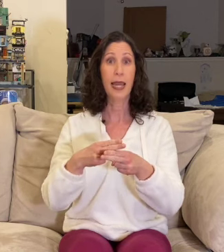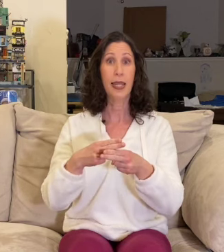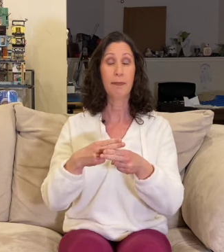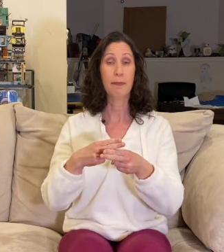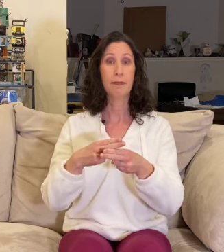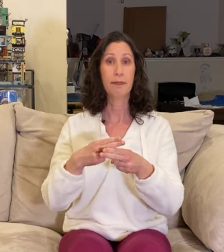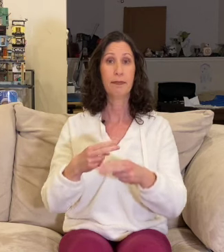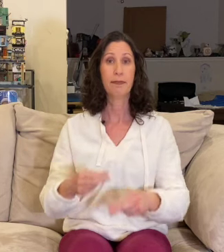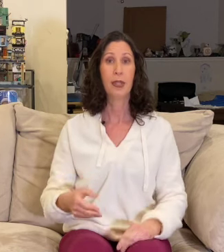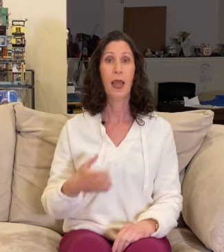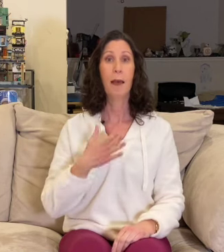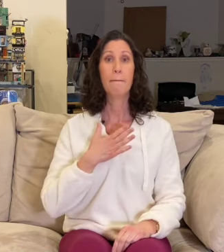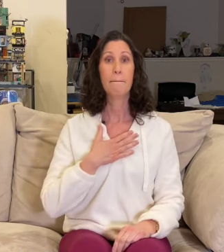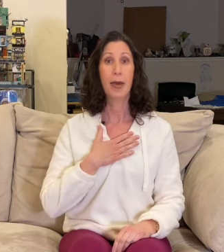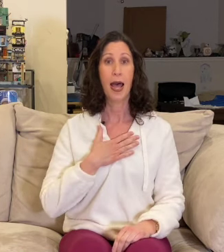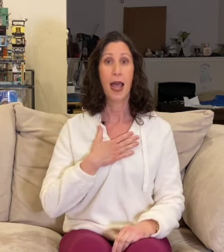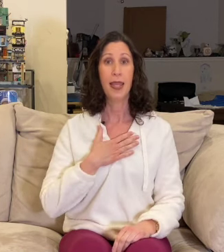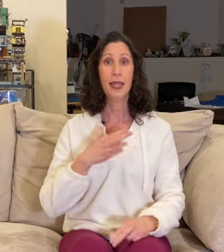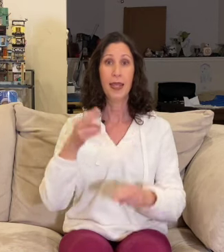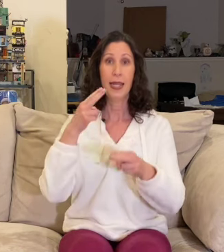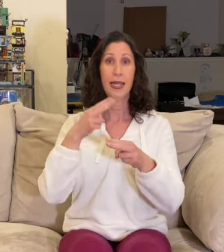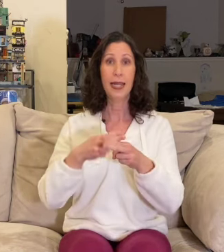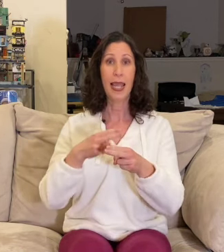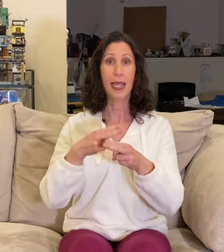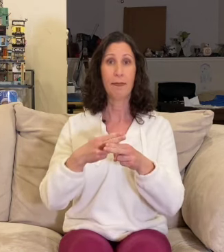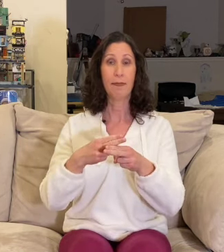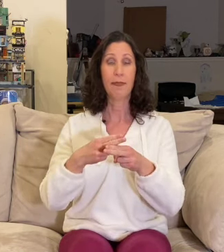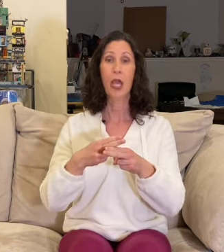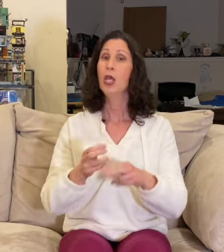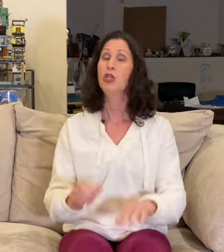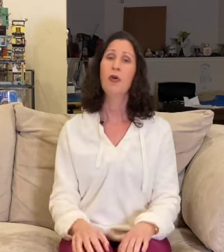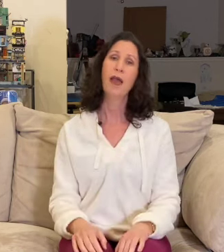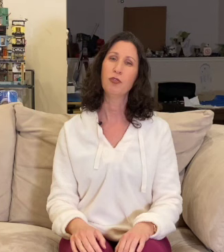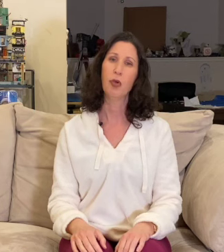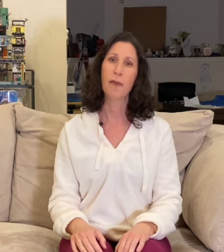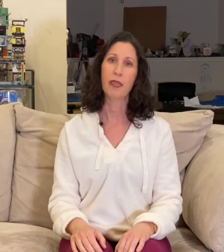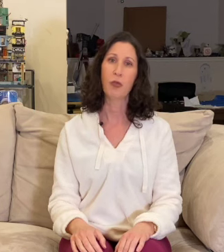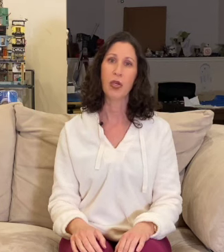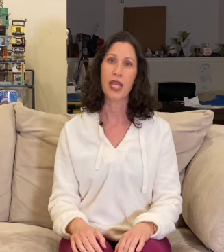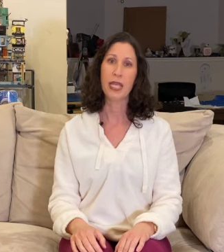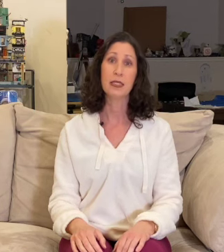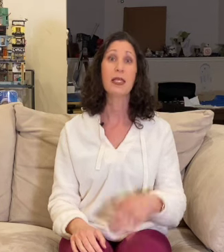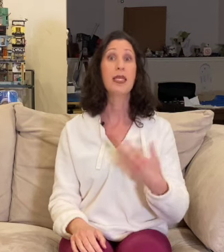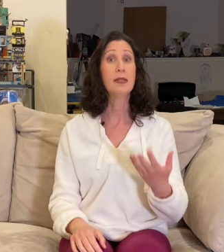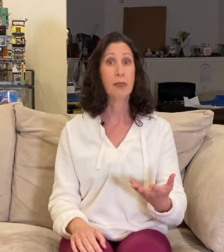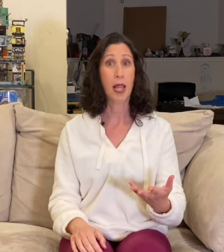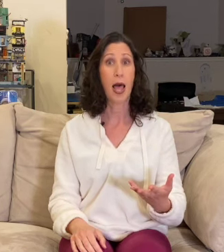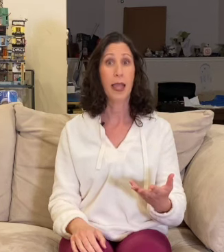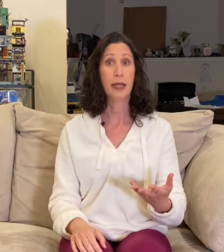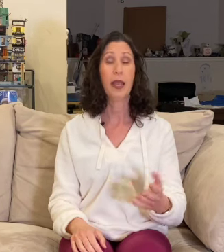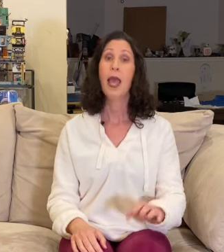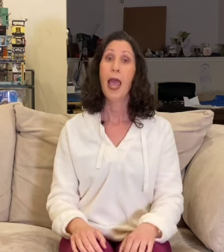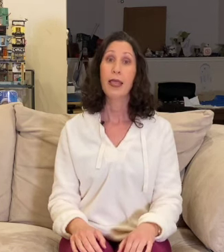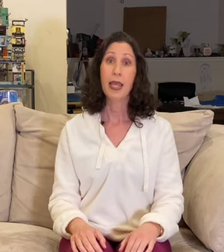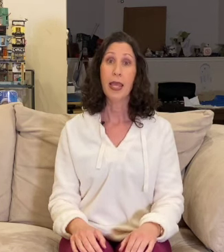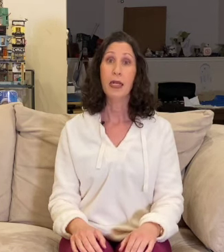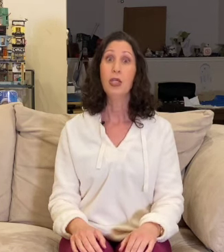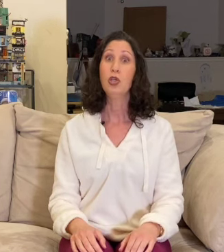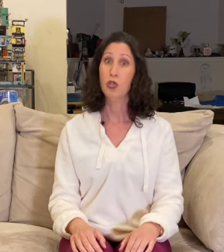Name. My name. You don't have to worry about the word is, it's implied. And then you'll use